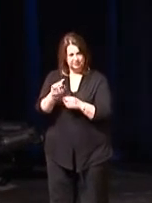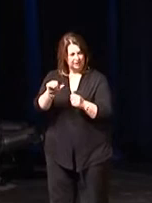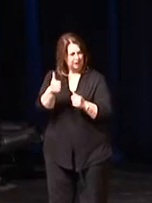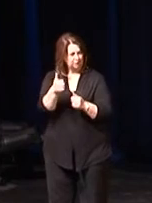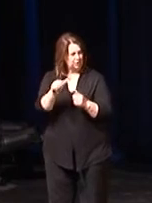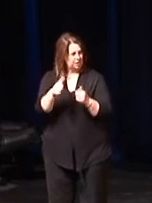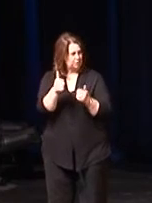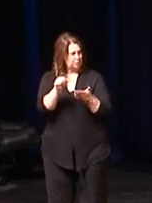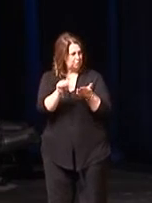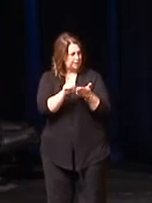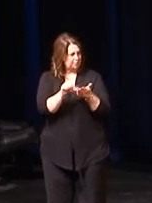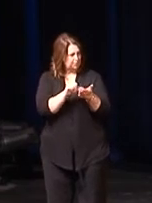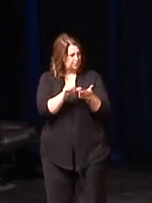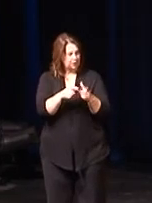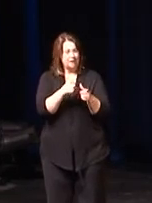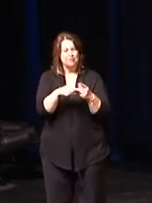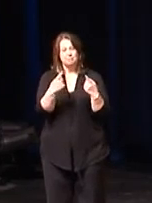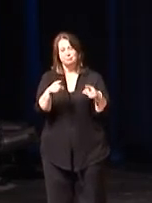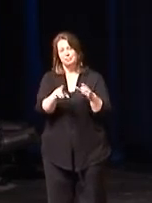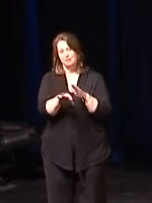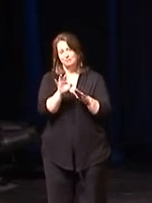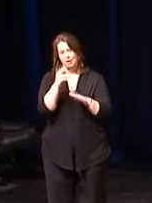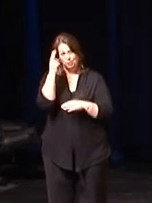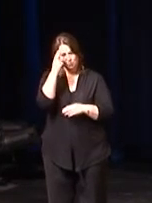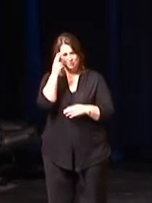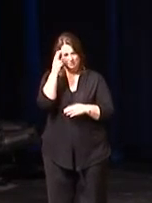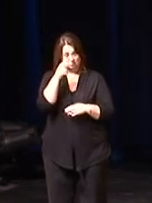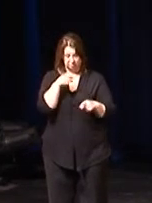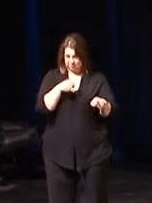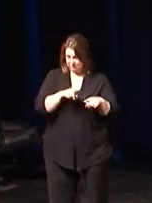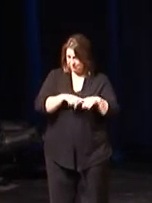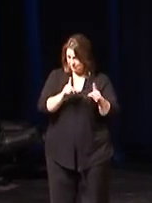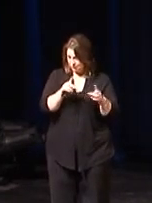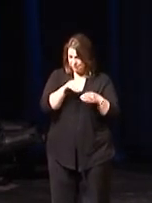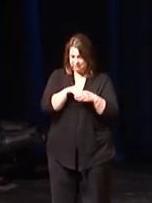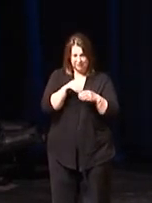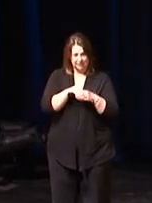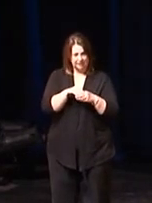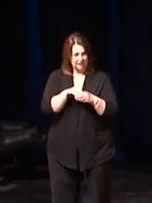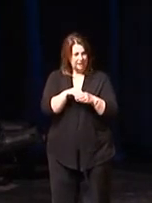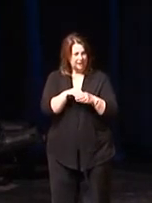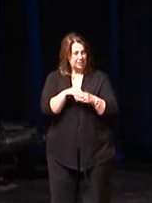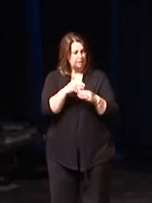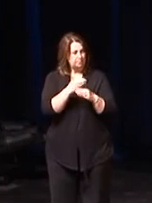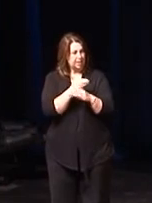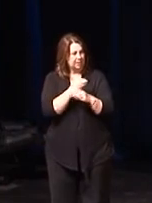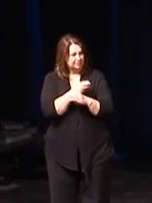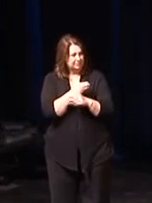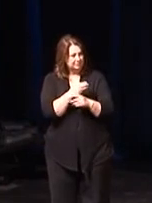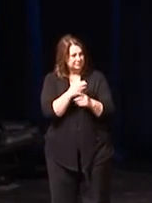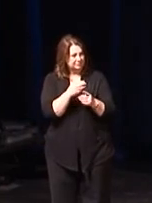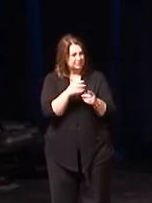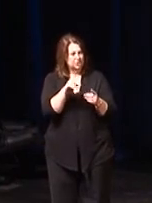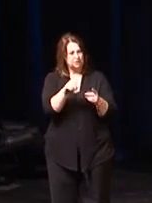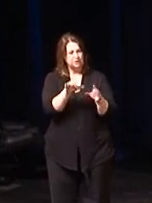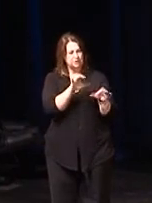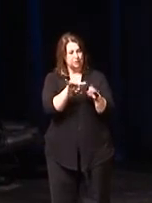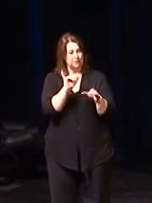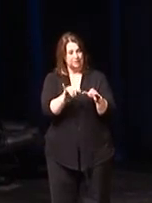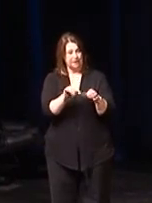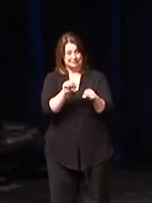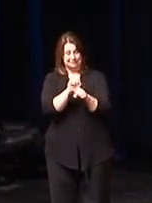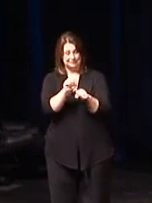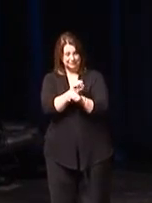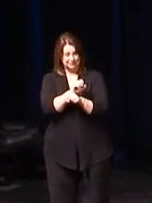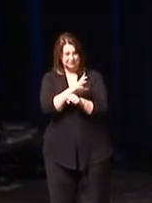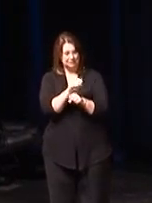paper. Well, then you find a reason. It's a difference in the methods. You know, you need to do the statistics, but